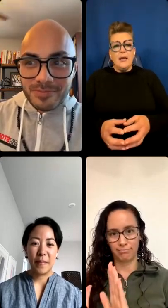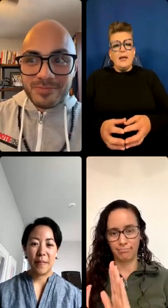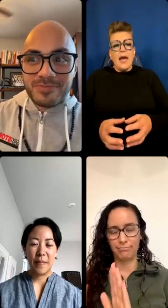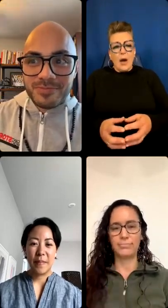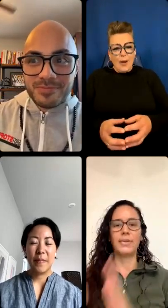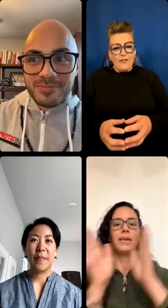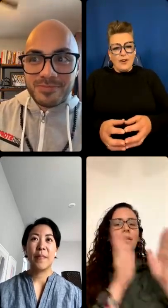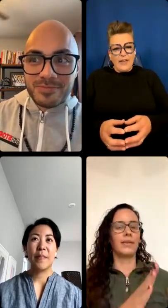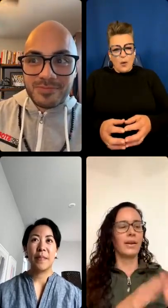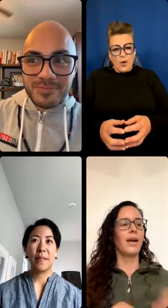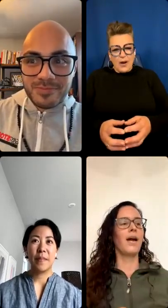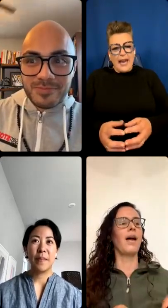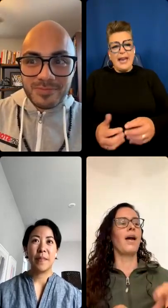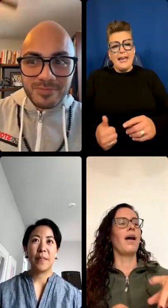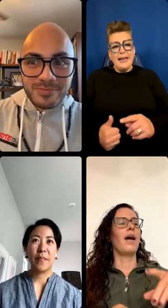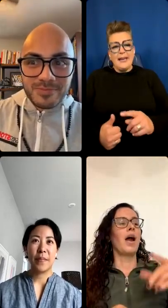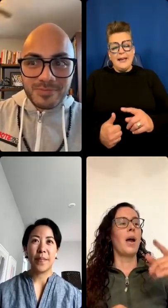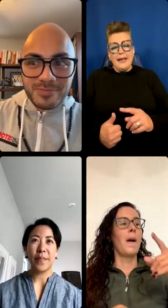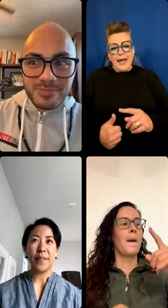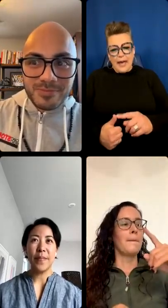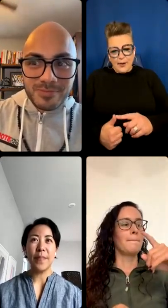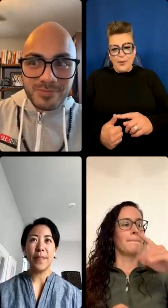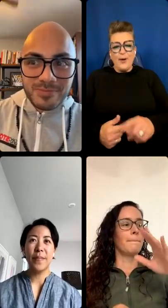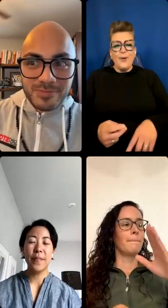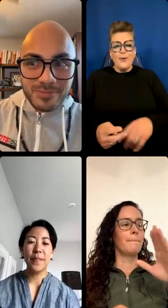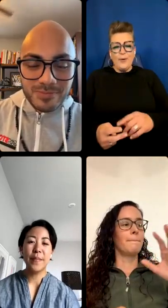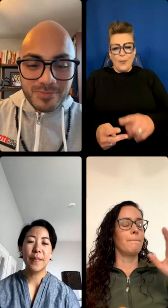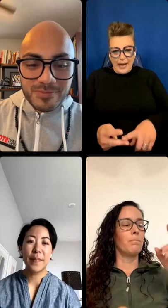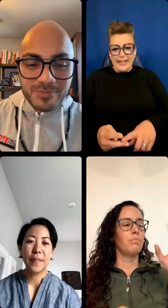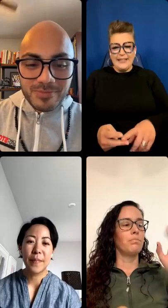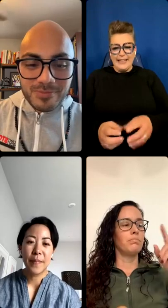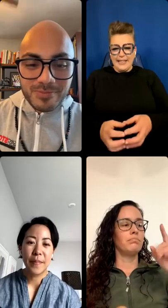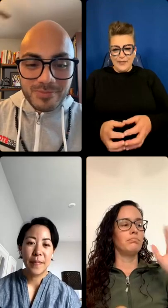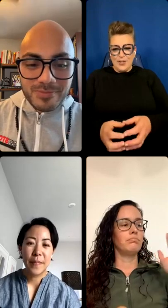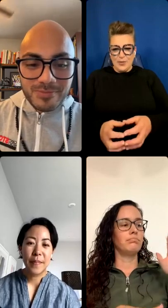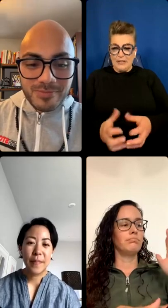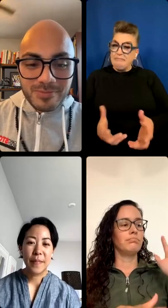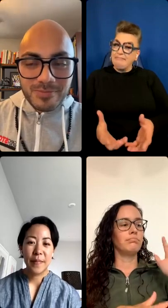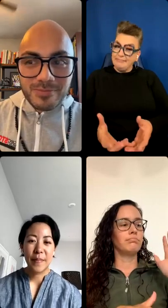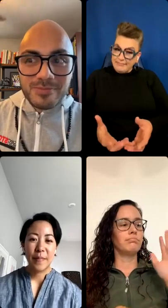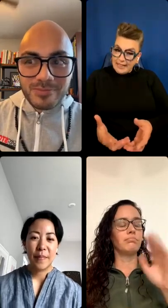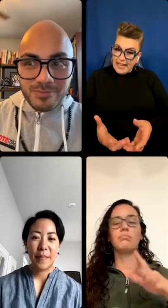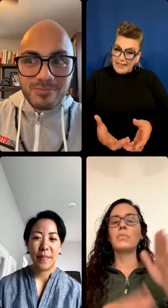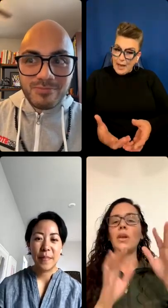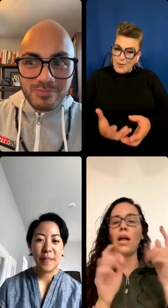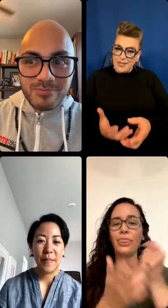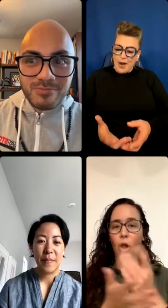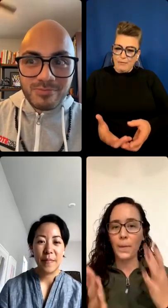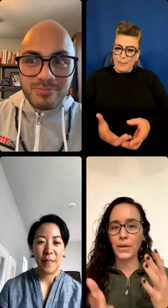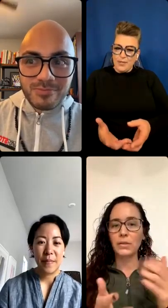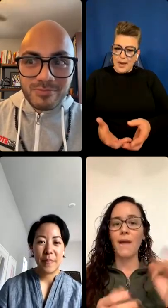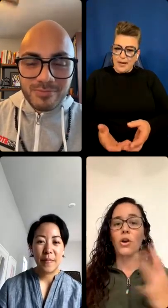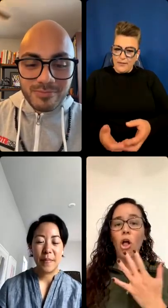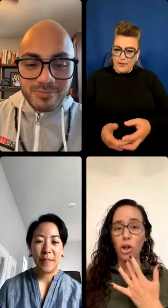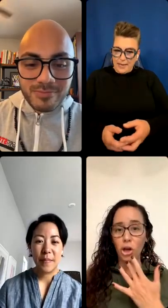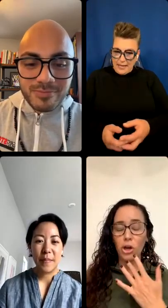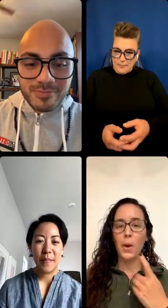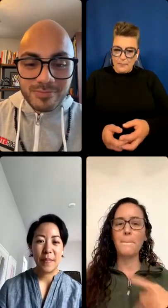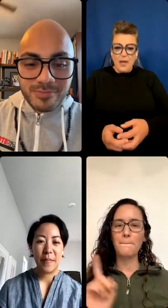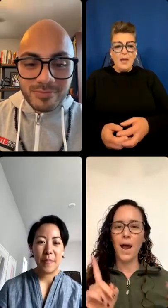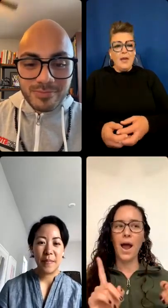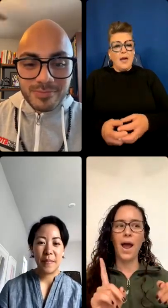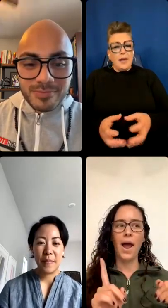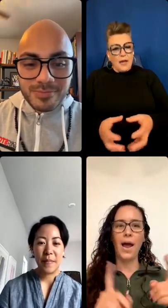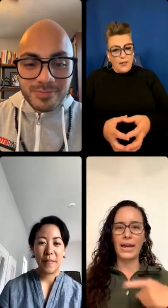sign, however, they were a hetero white individual, and that was not representative of